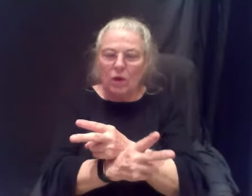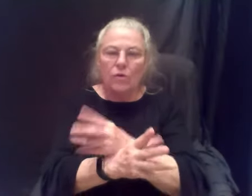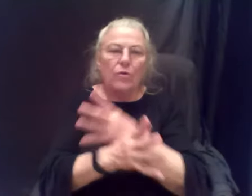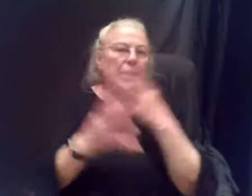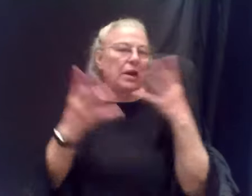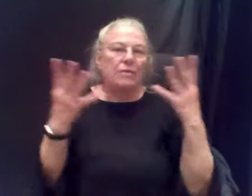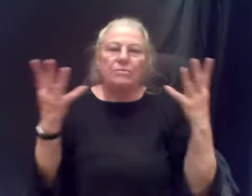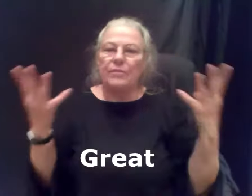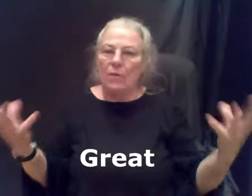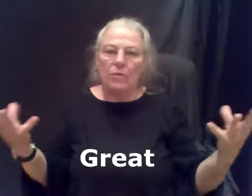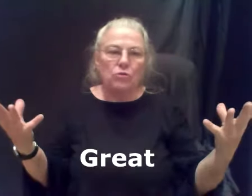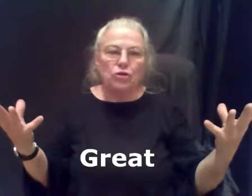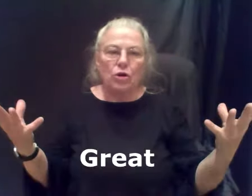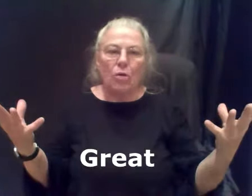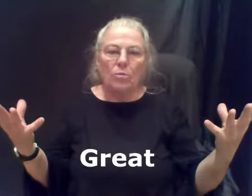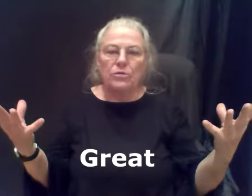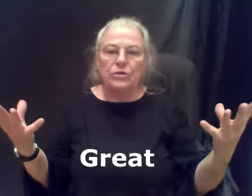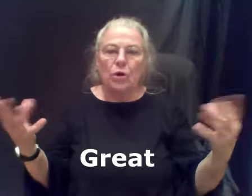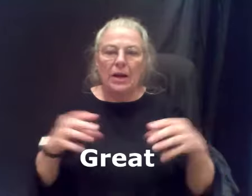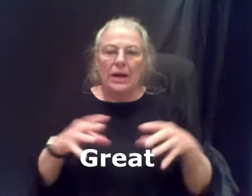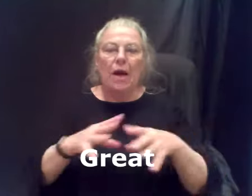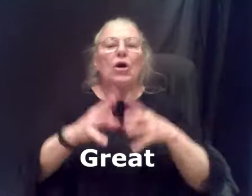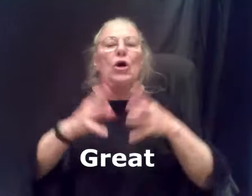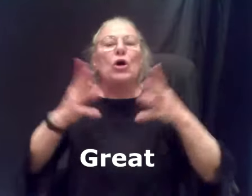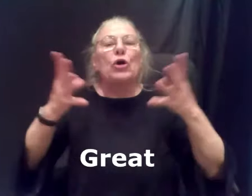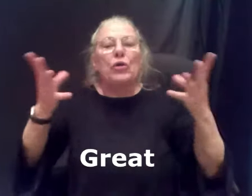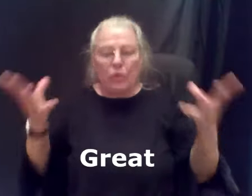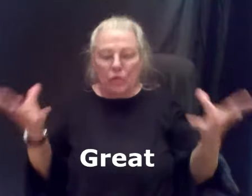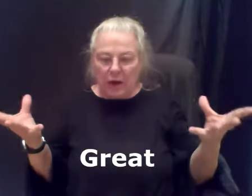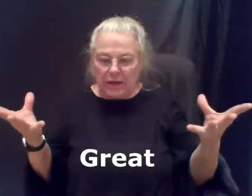Great, and that one you should almost know by now. Great.